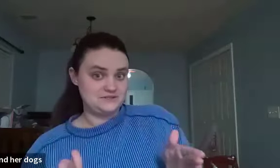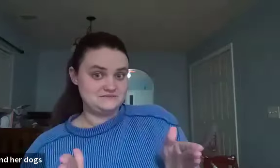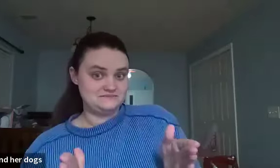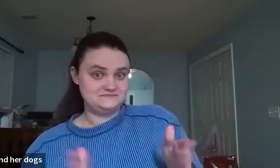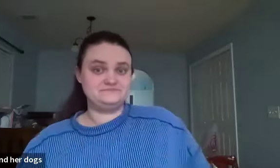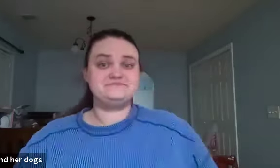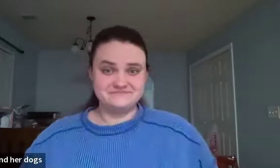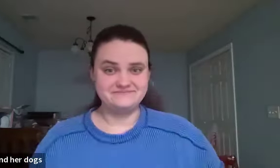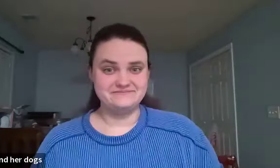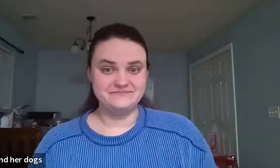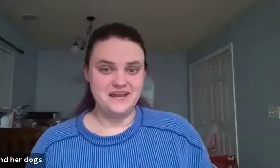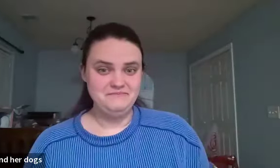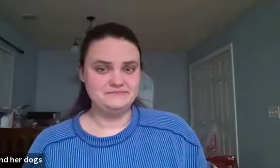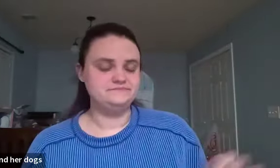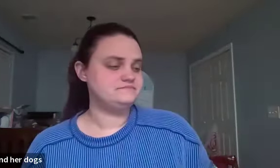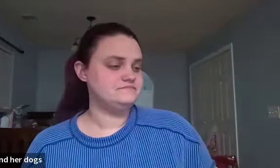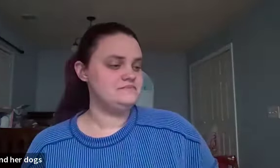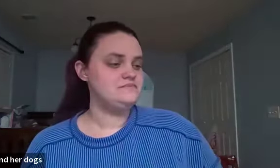person. Okay.